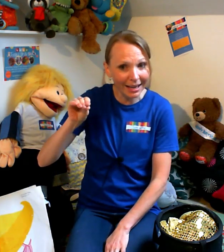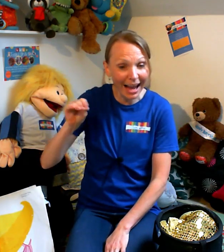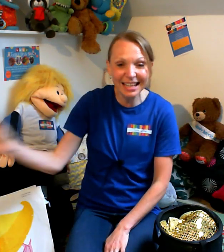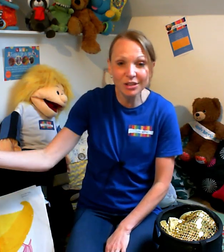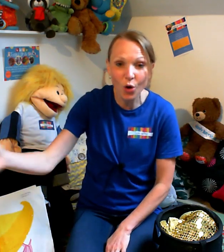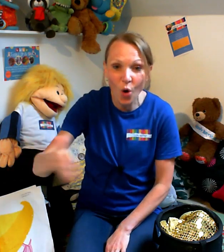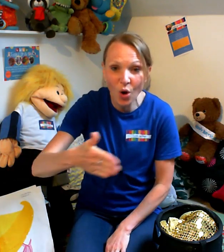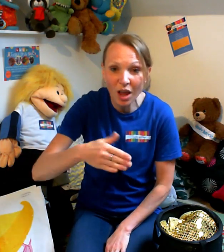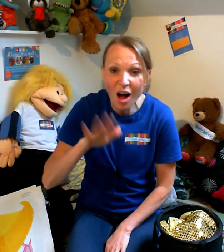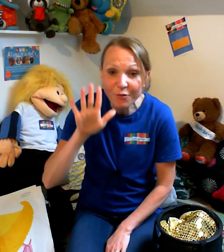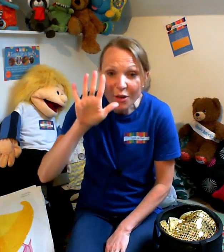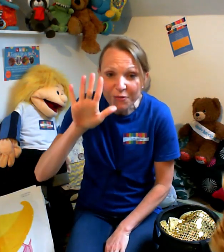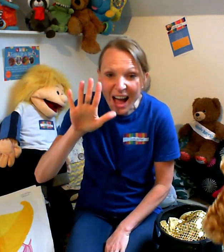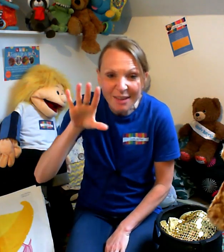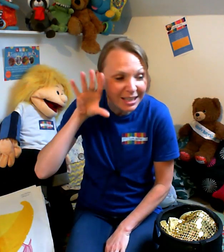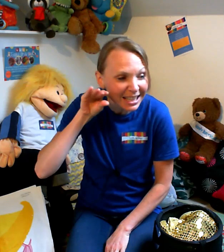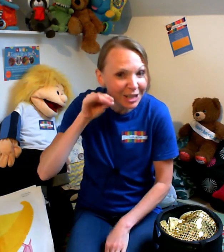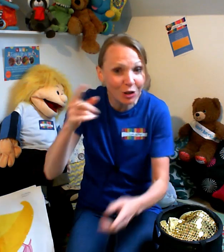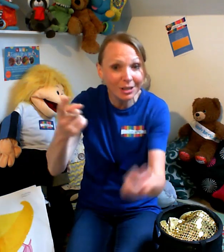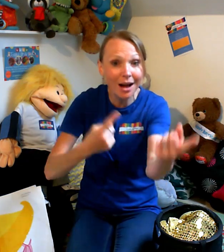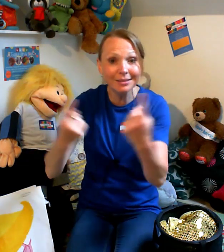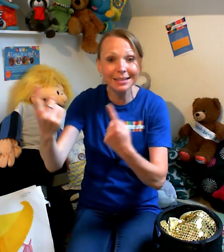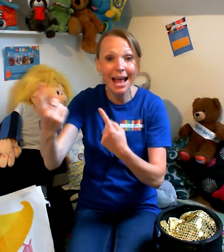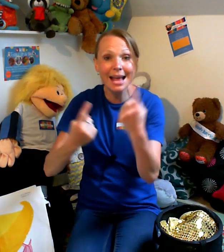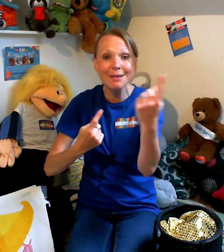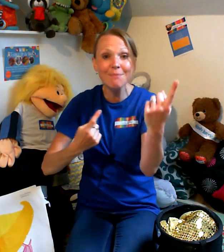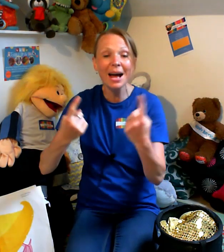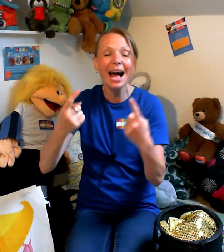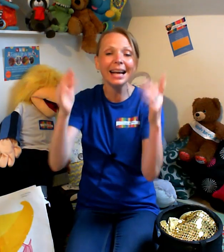and all of the five little ducks came back.